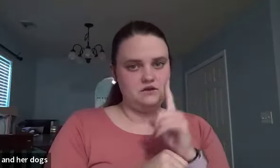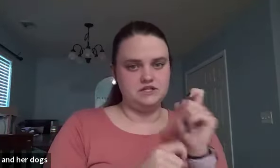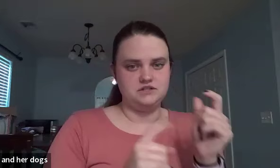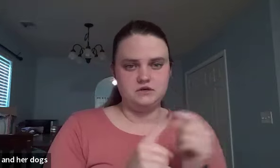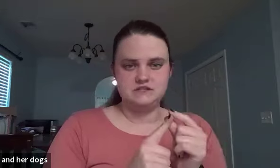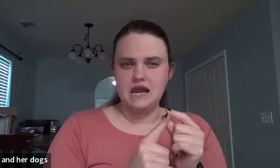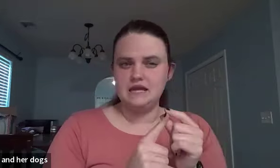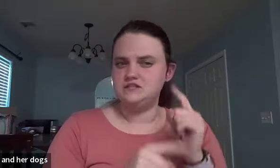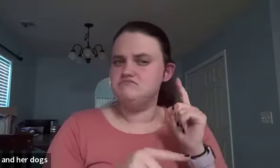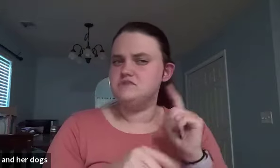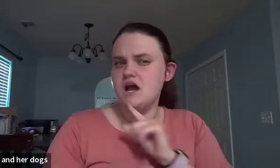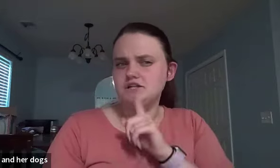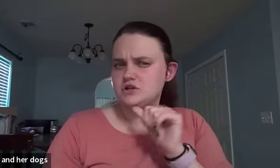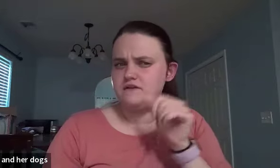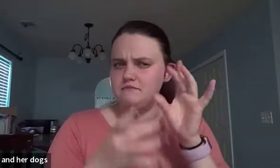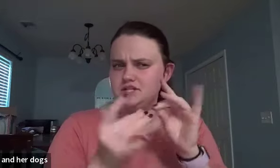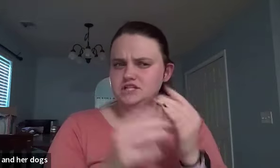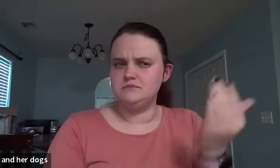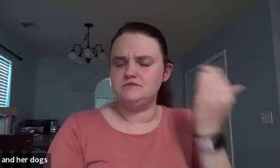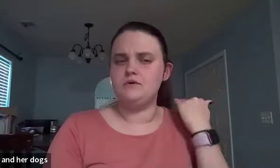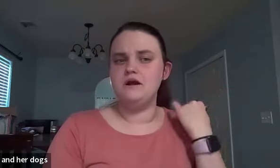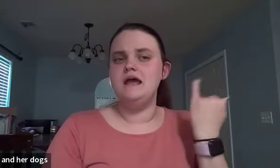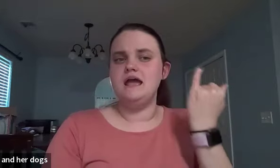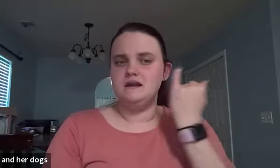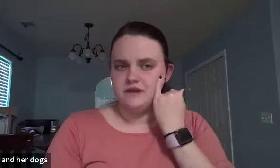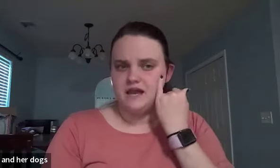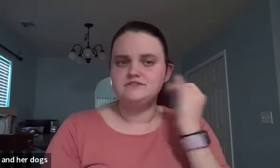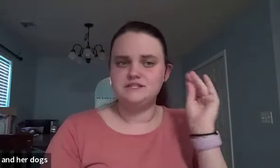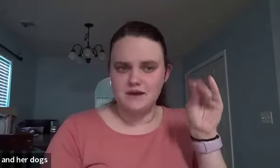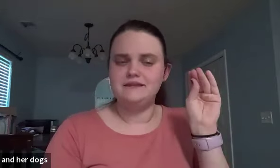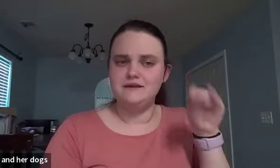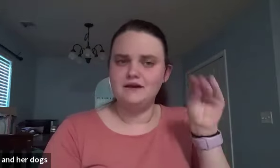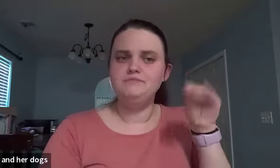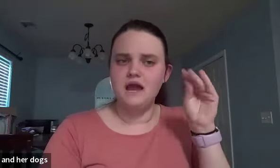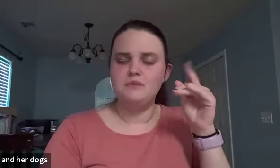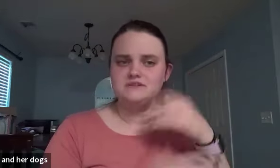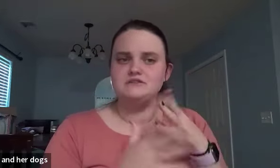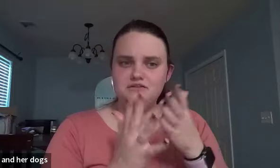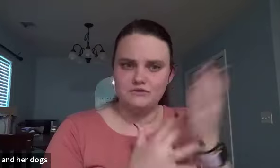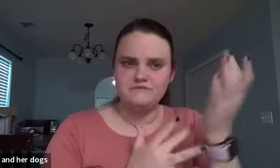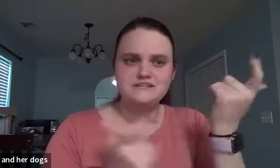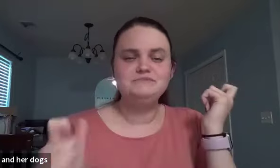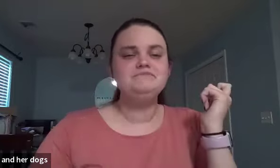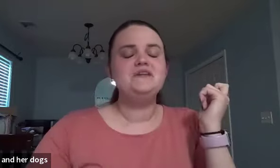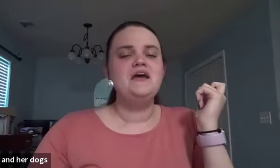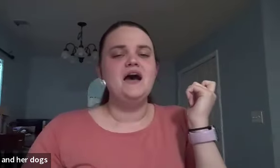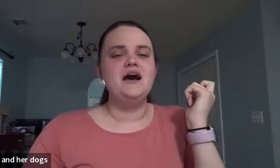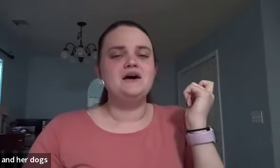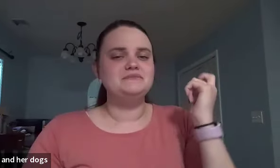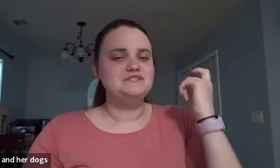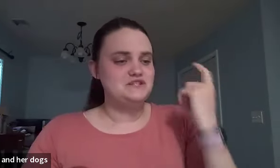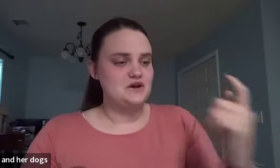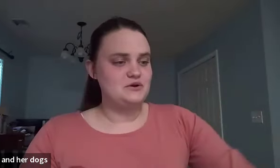the question words. I'm not sure if I've mentioned it before, and if I have, just smile and nod. I promise I'll get through it faster.